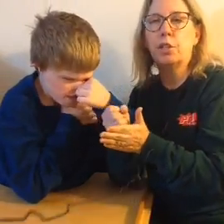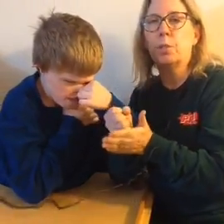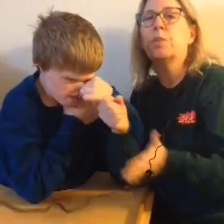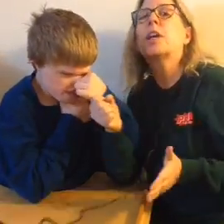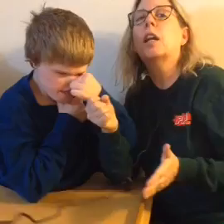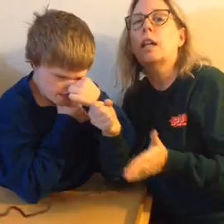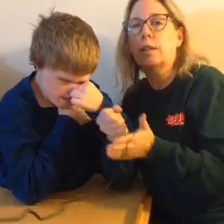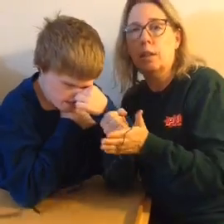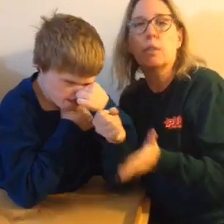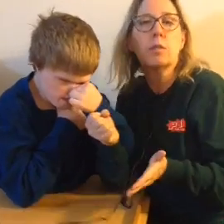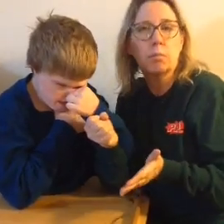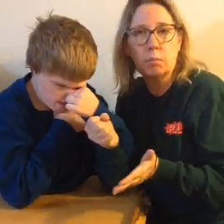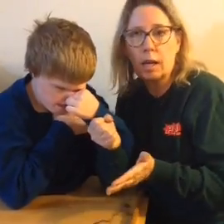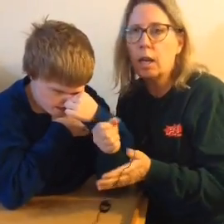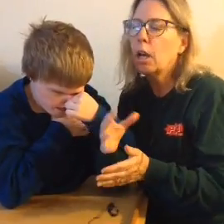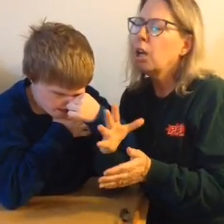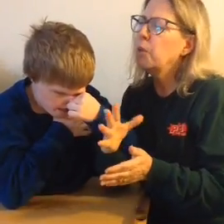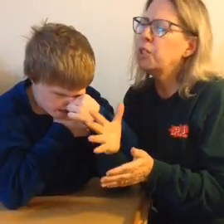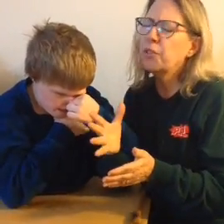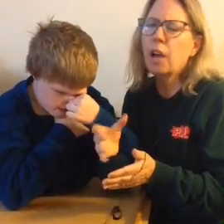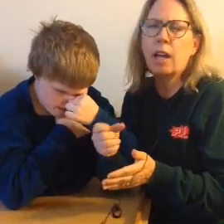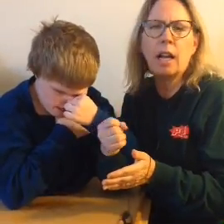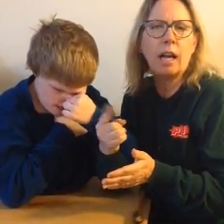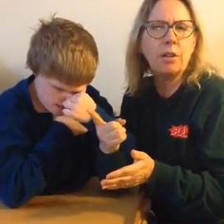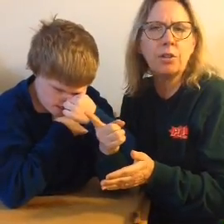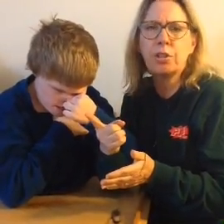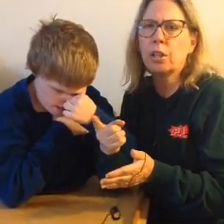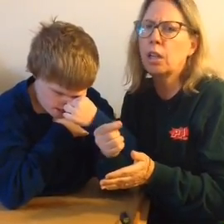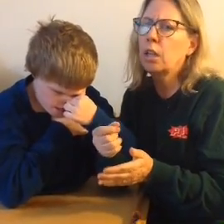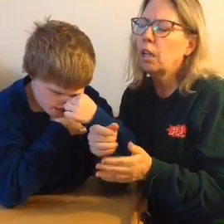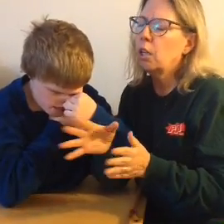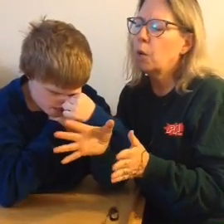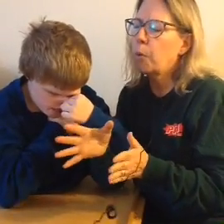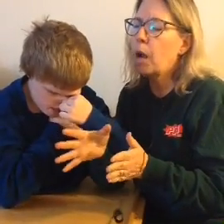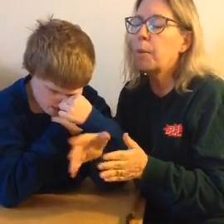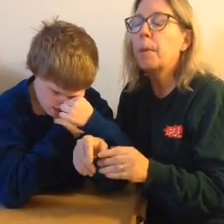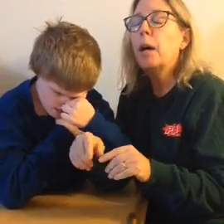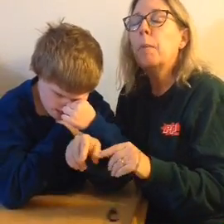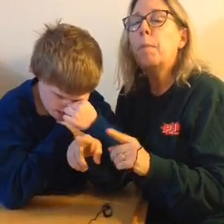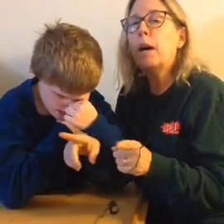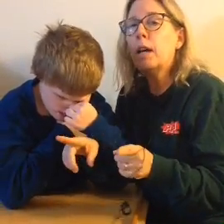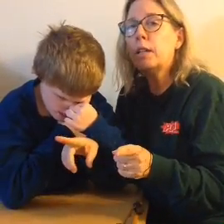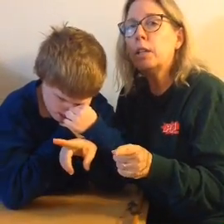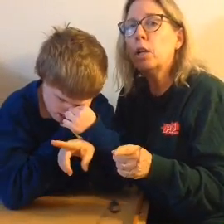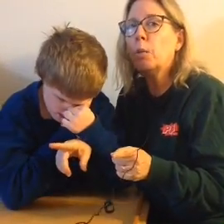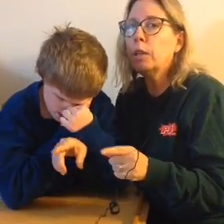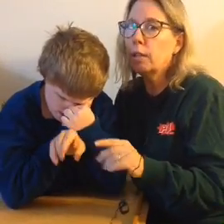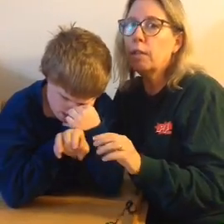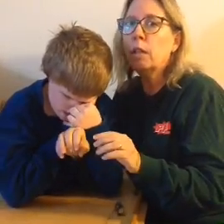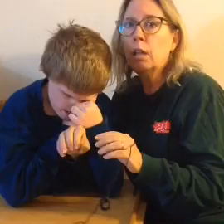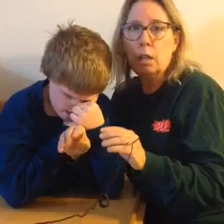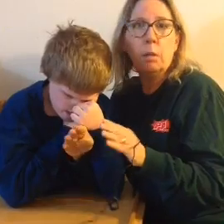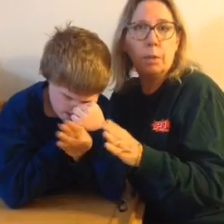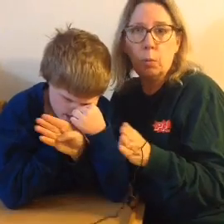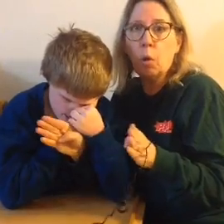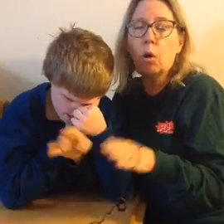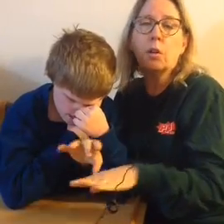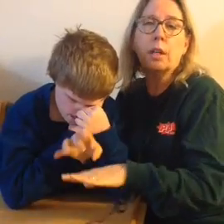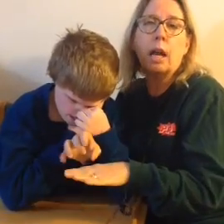was kind of like this, okay? Which is fine. I understood. No problem. But, we live in a big world, and I